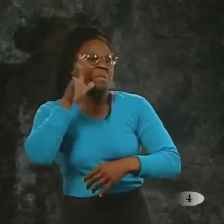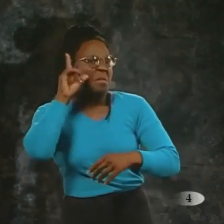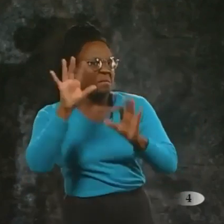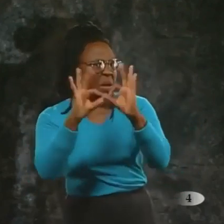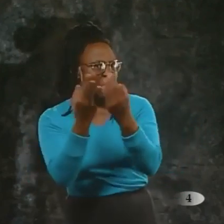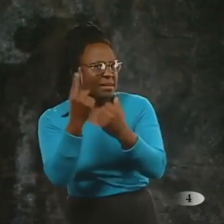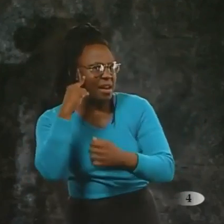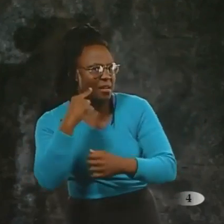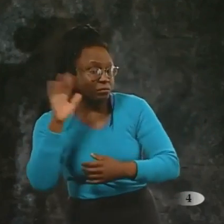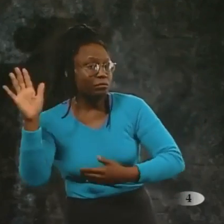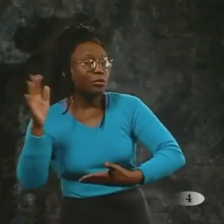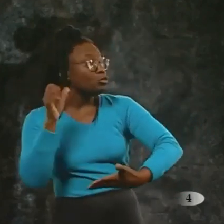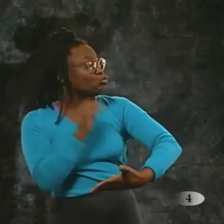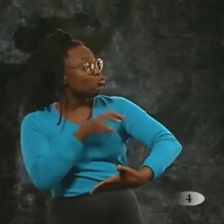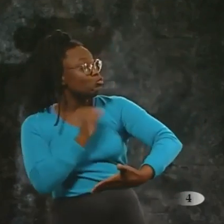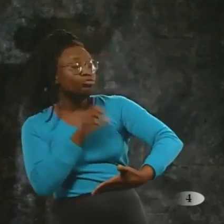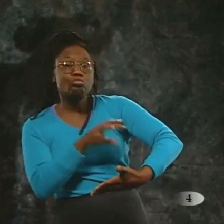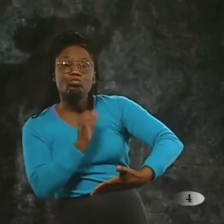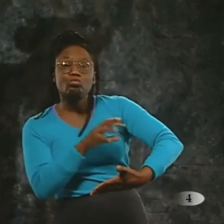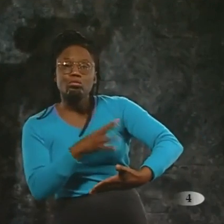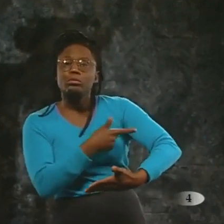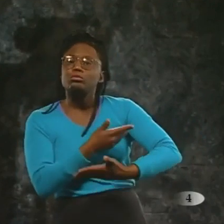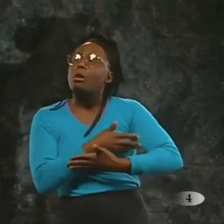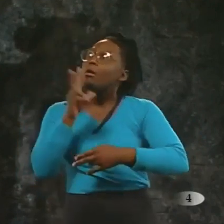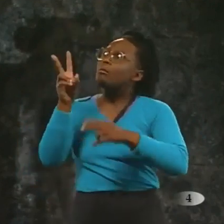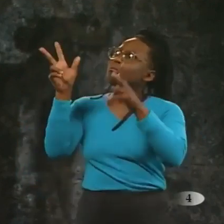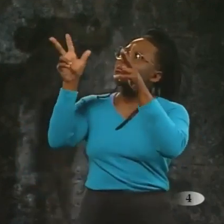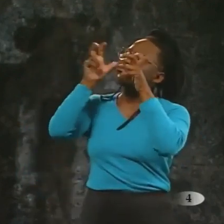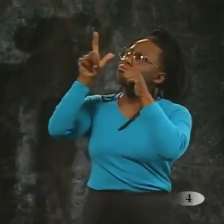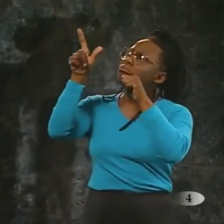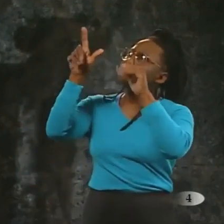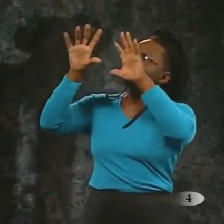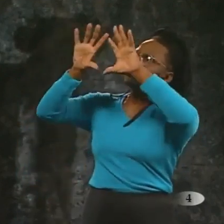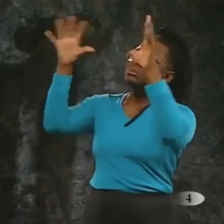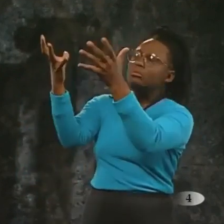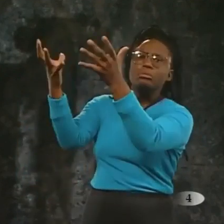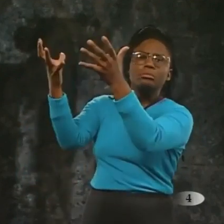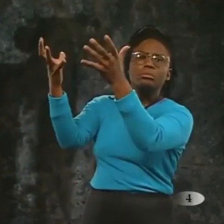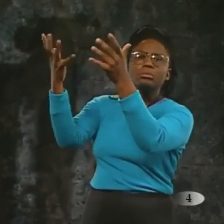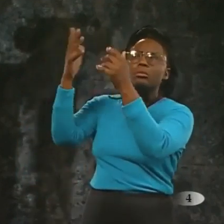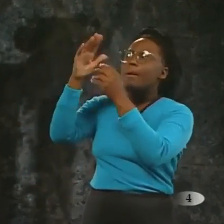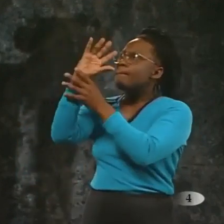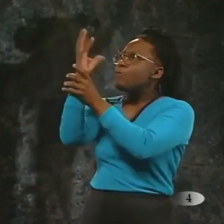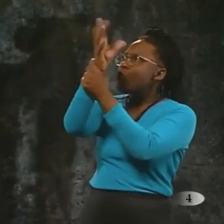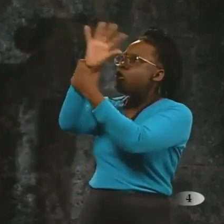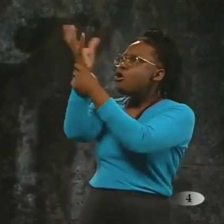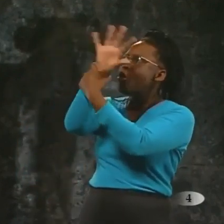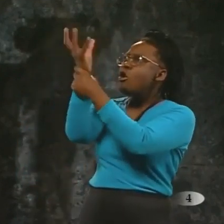Let's say that there's a deaf baby being held by their parent who is also deaf, and their parent is signing and fingerspelling to them.